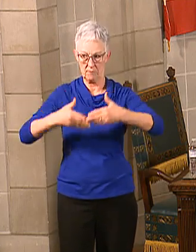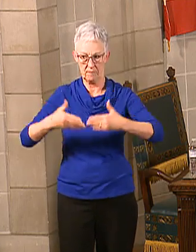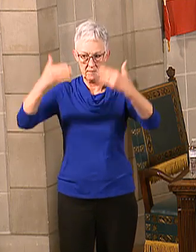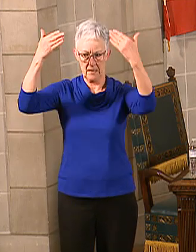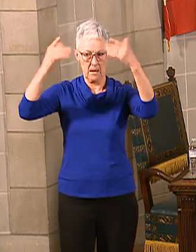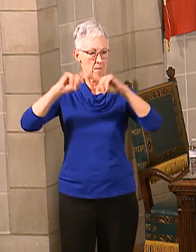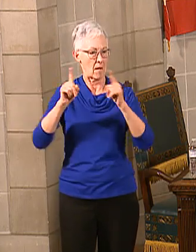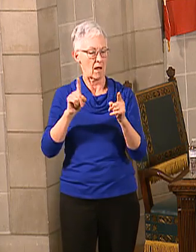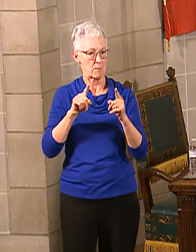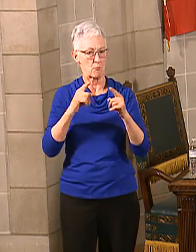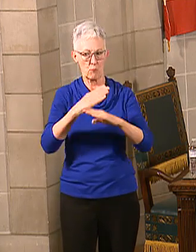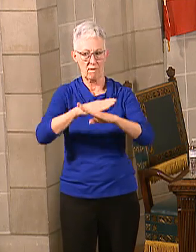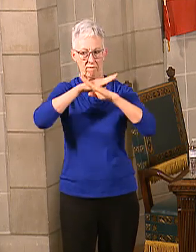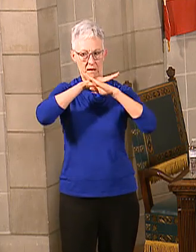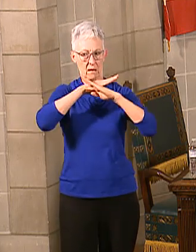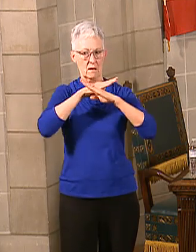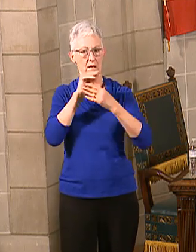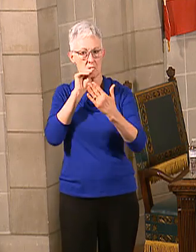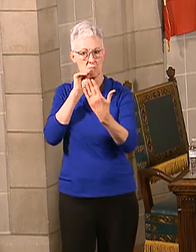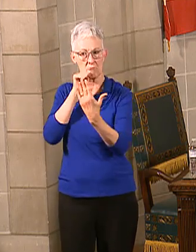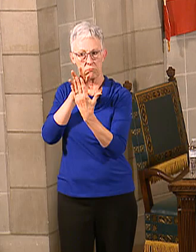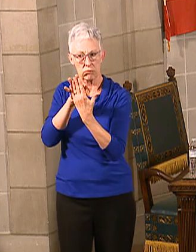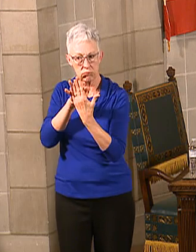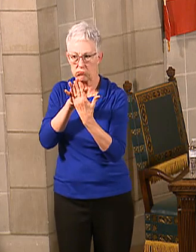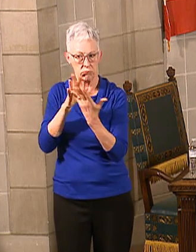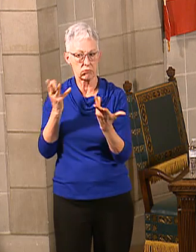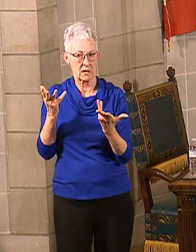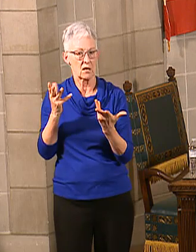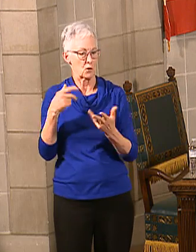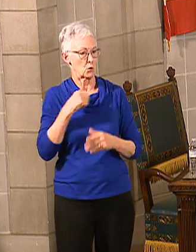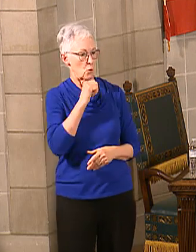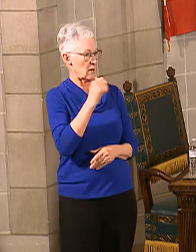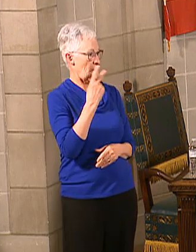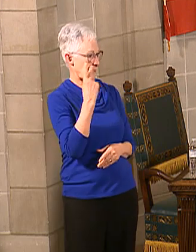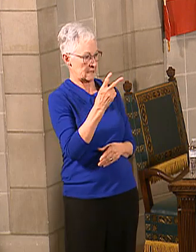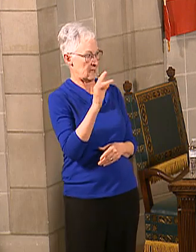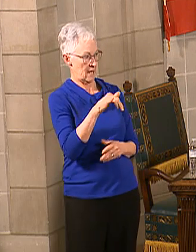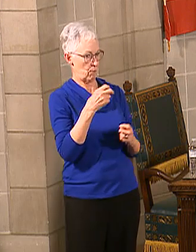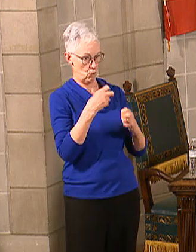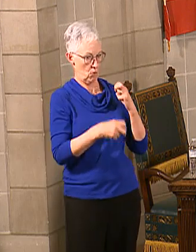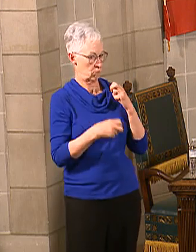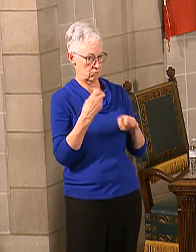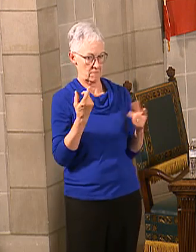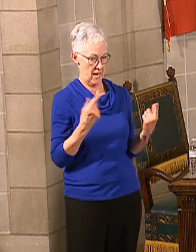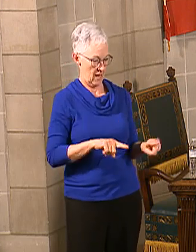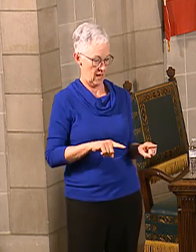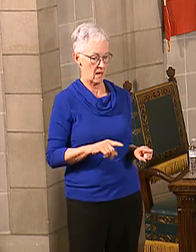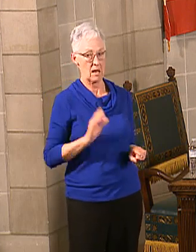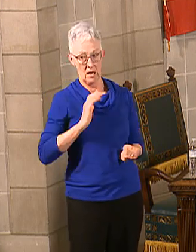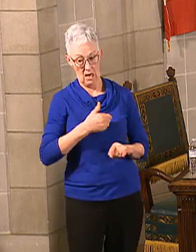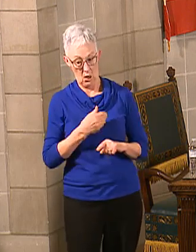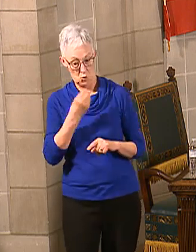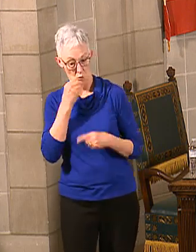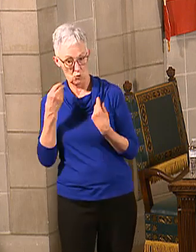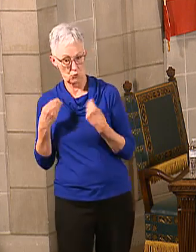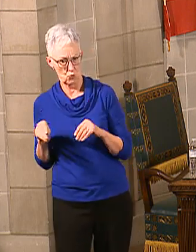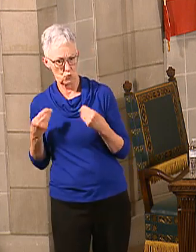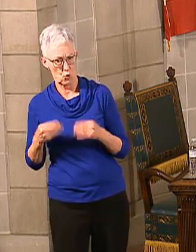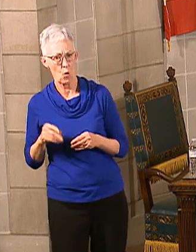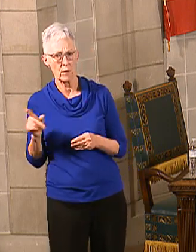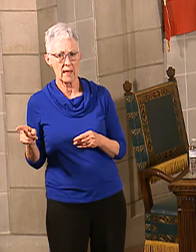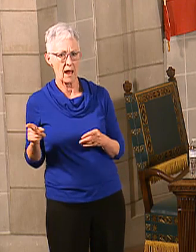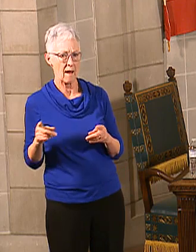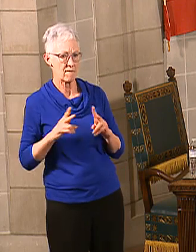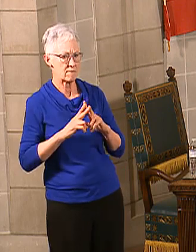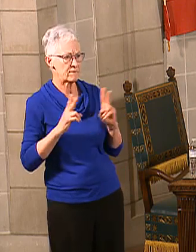still protected. So we're not seeing that issue, but our grocers are really proactive